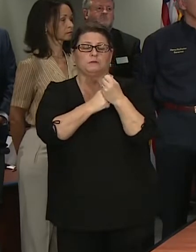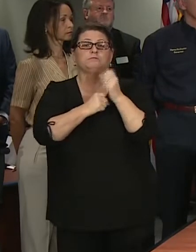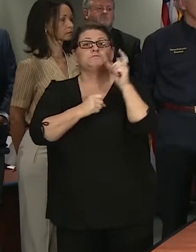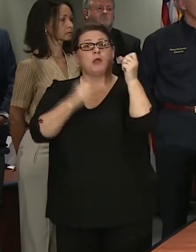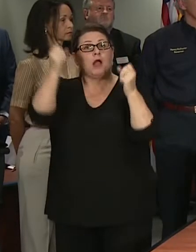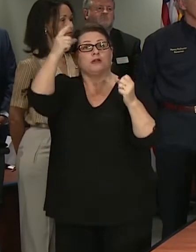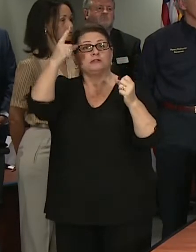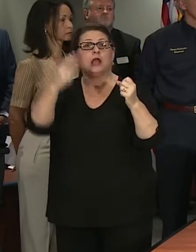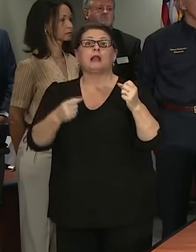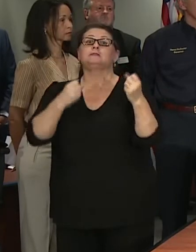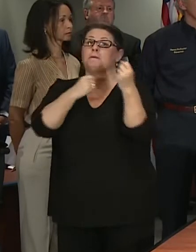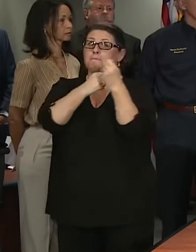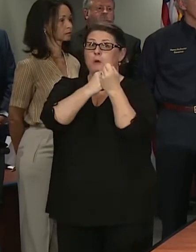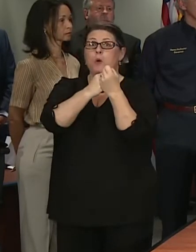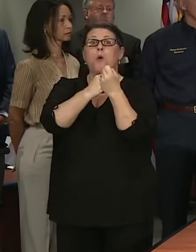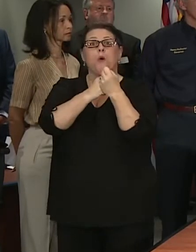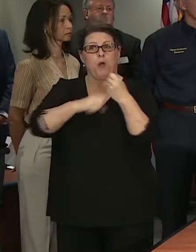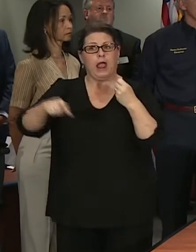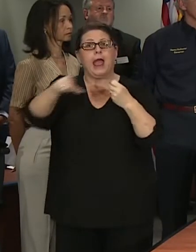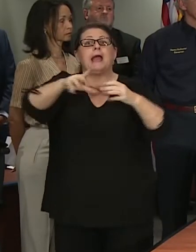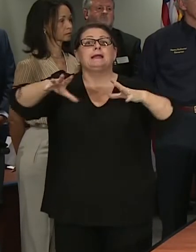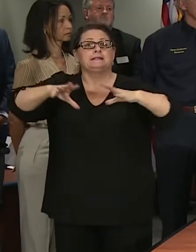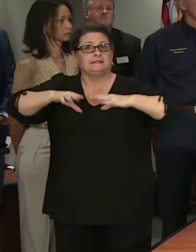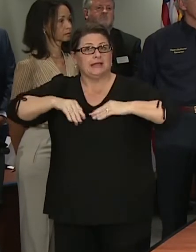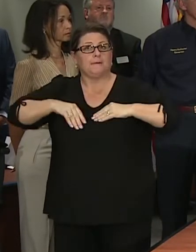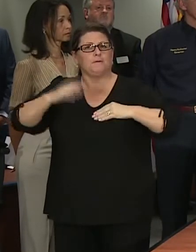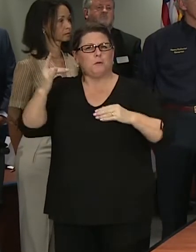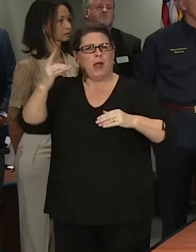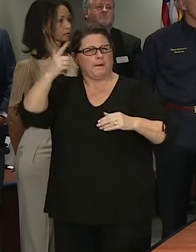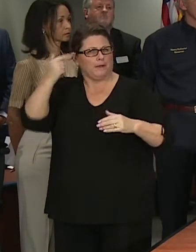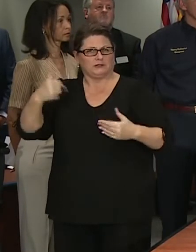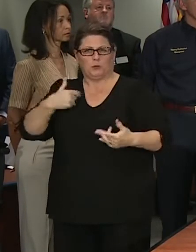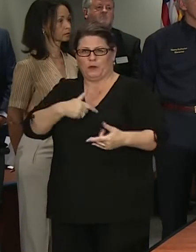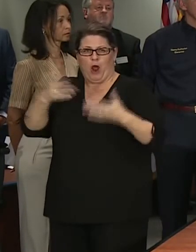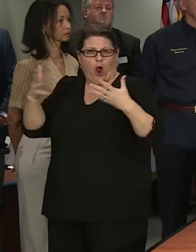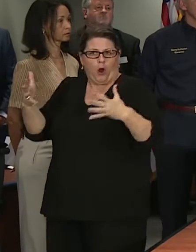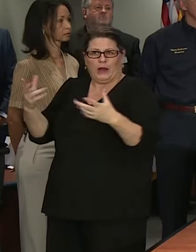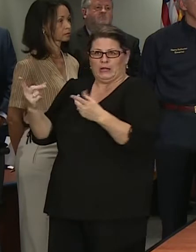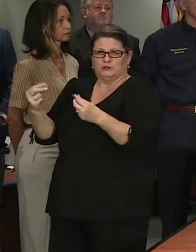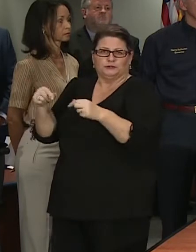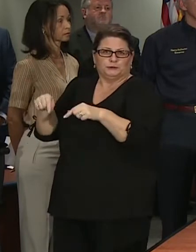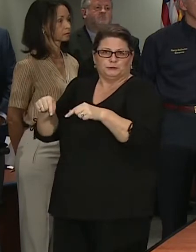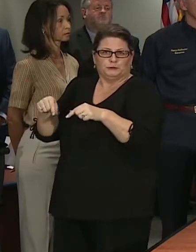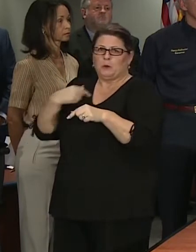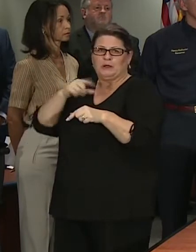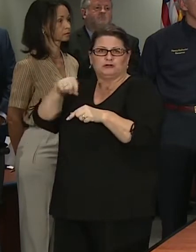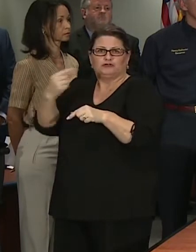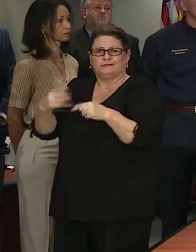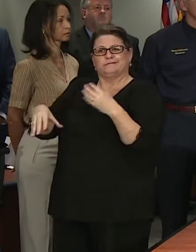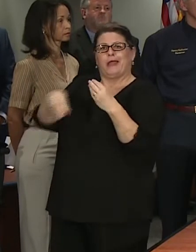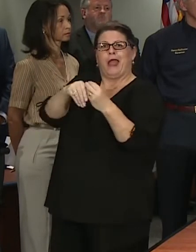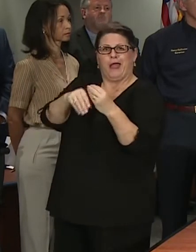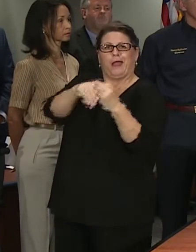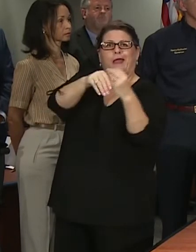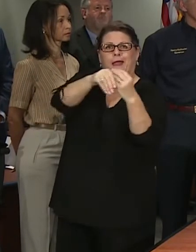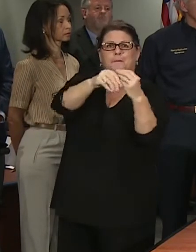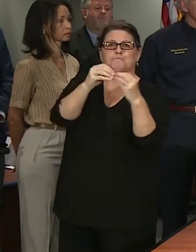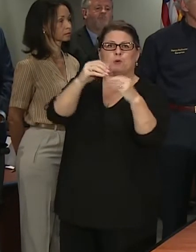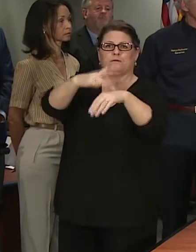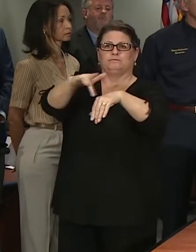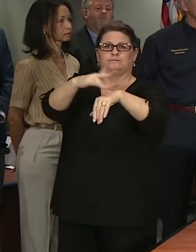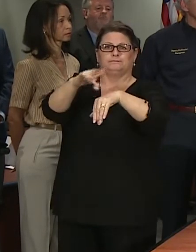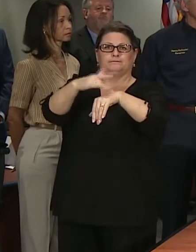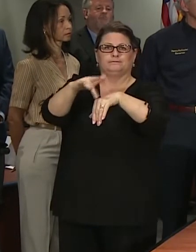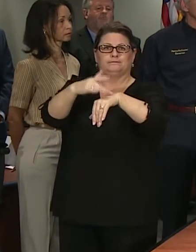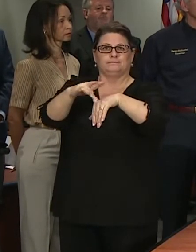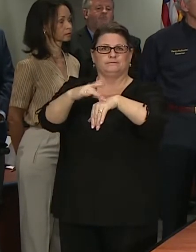because this is a mere extension of what our normal emergency operations plans are. In normal emergency